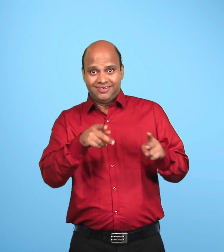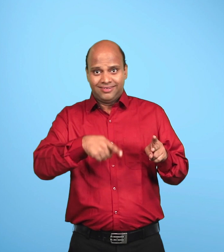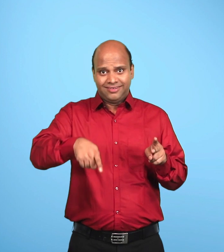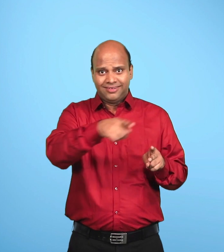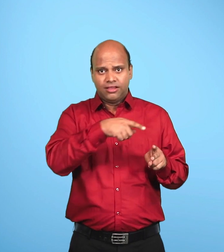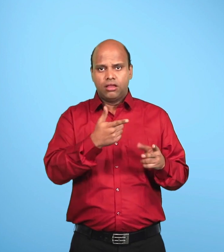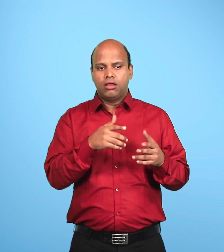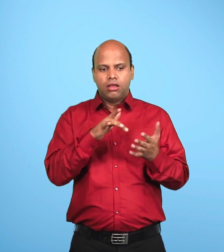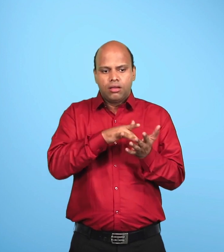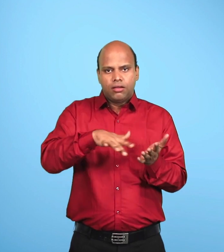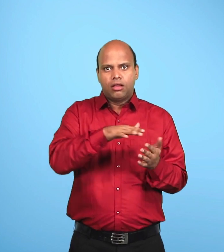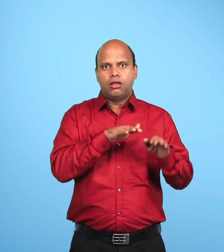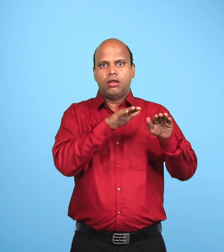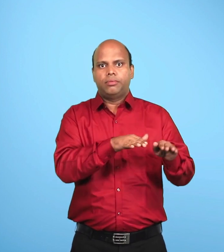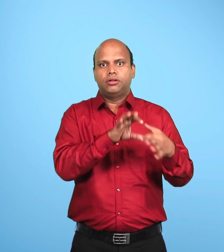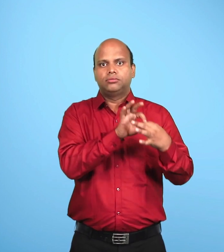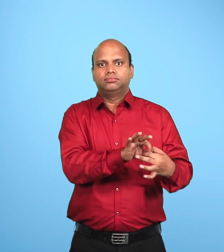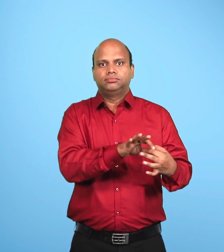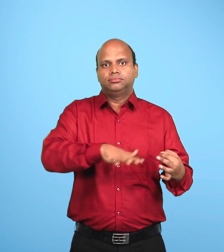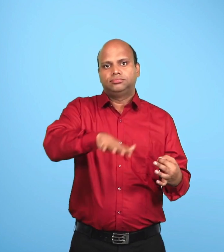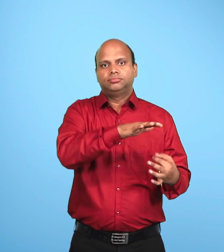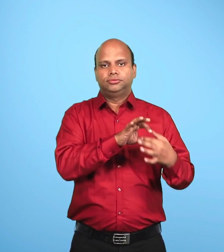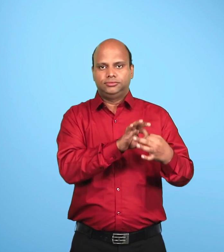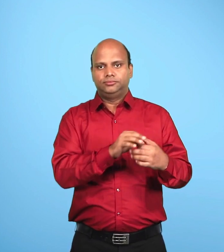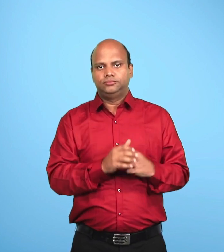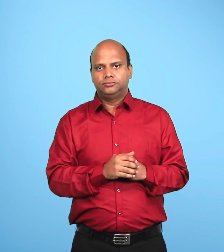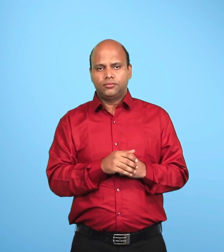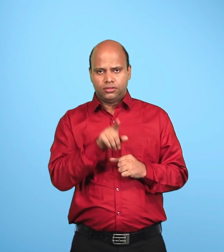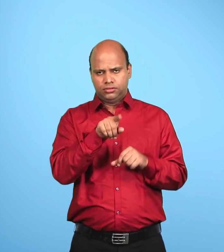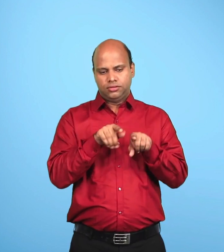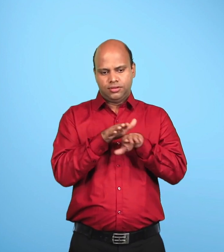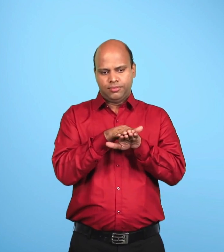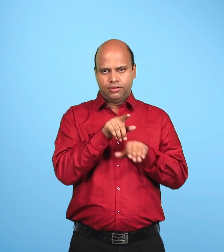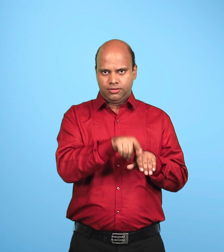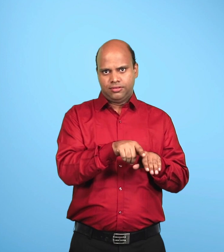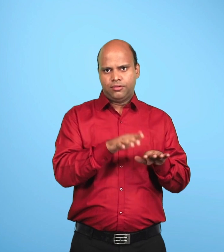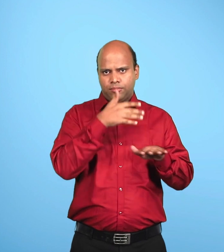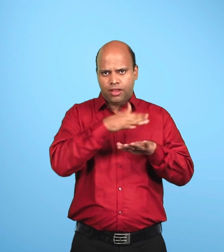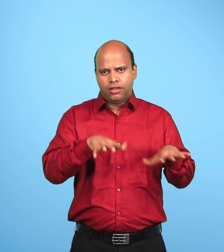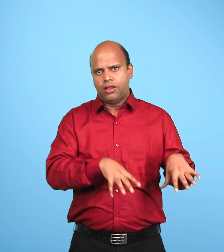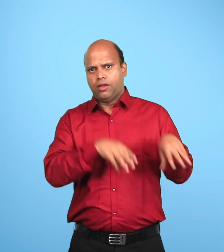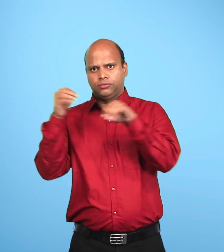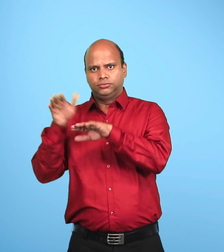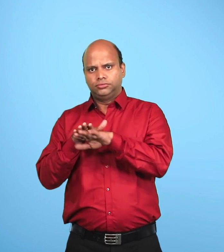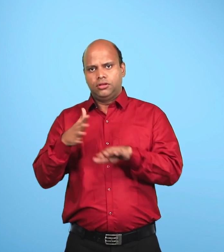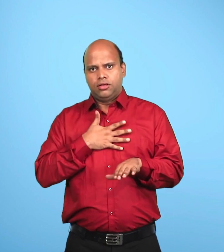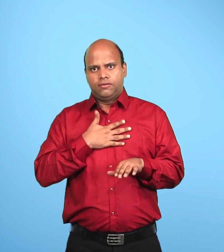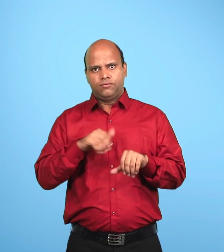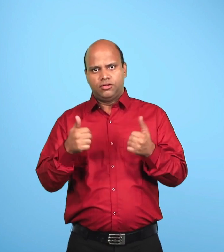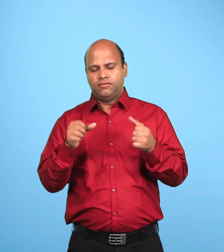Adaptation of organisms differ depending on their place of dwelling. That is why a fish cannot live out of